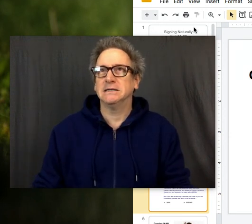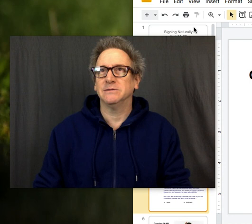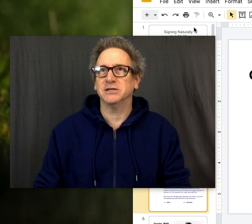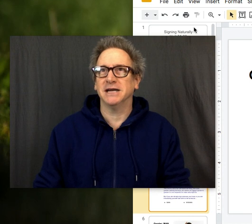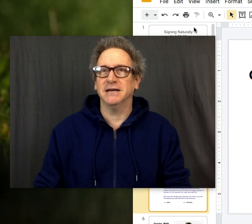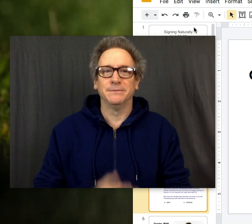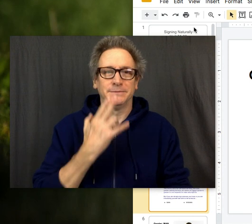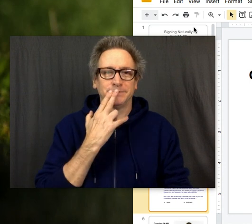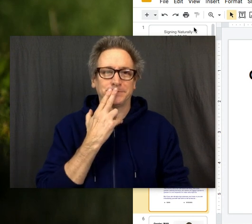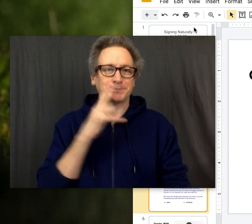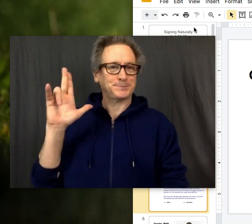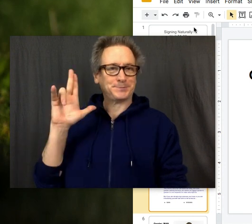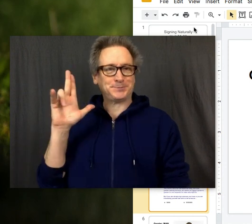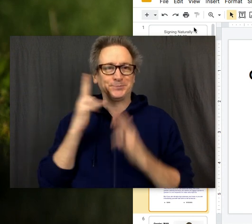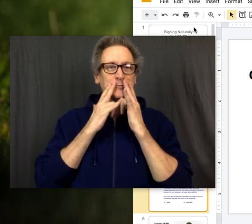was going to sign